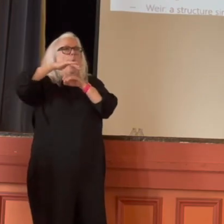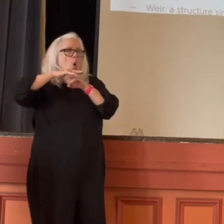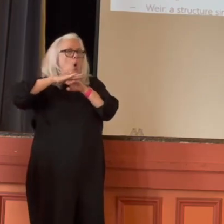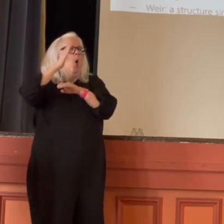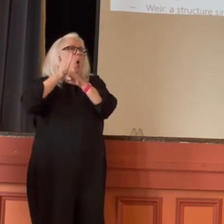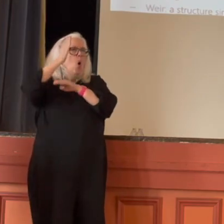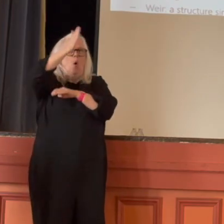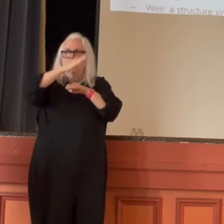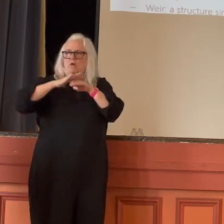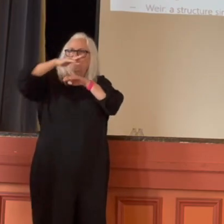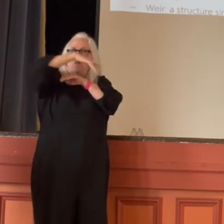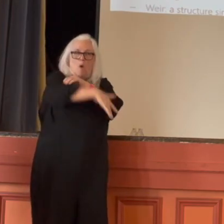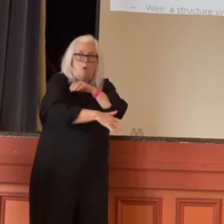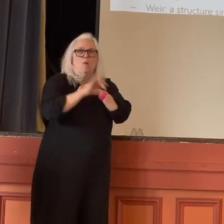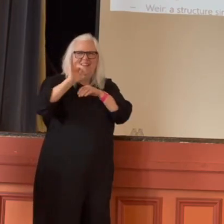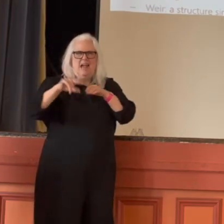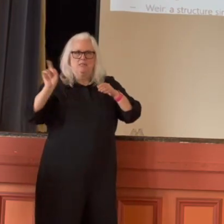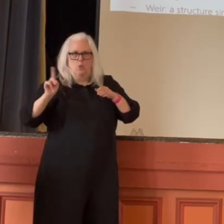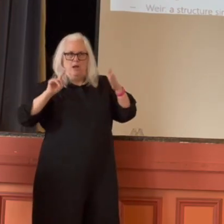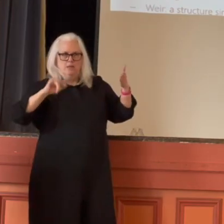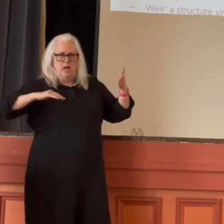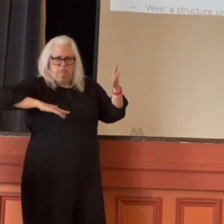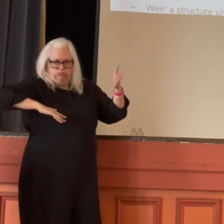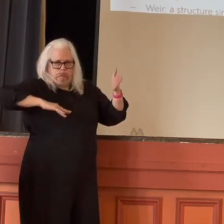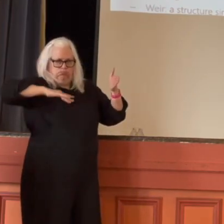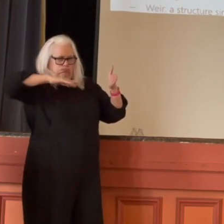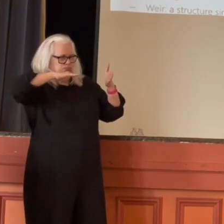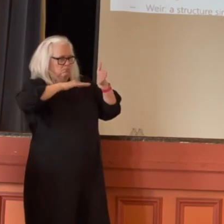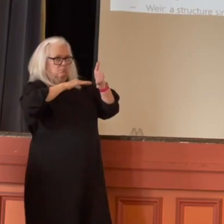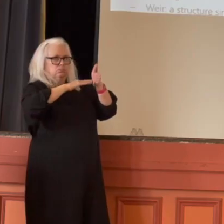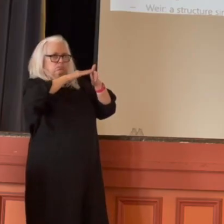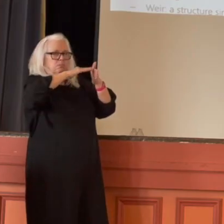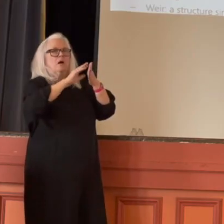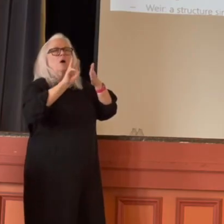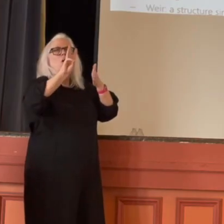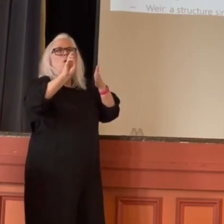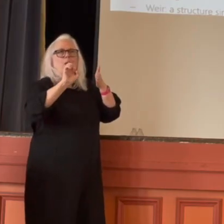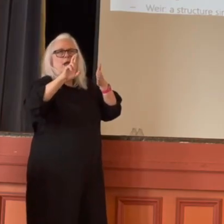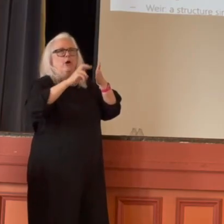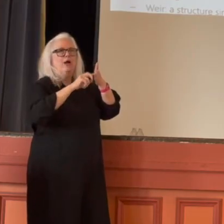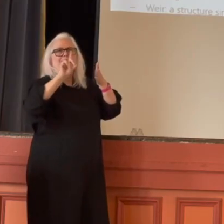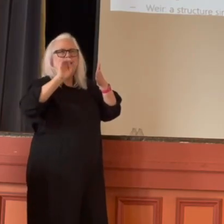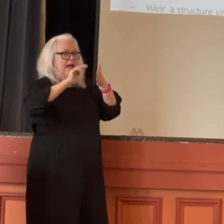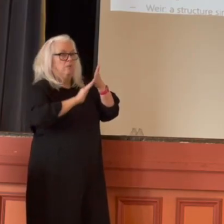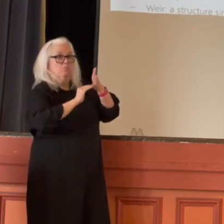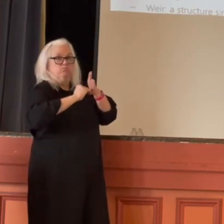they occur over these dam structures, these weirs, and that event is called a combined sewer